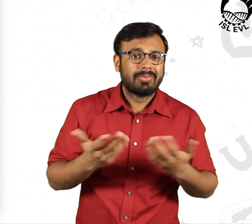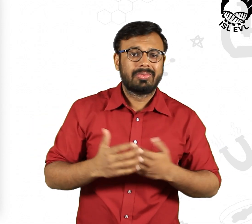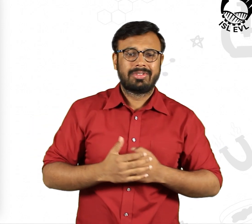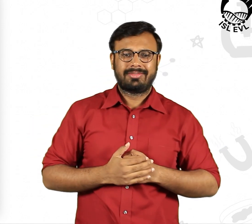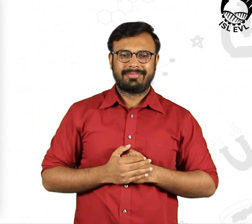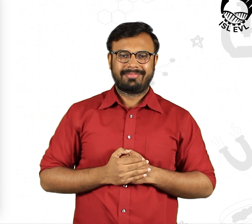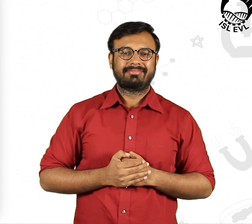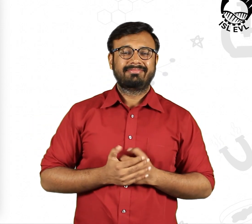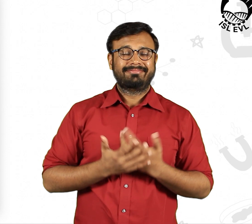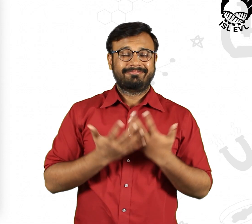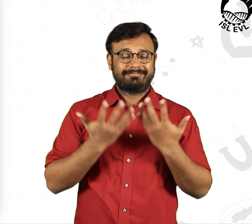So,